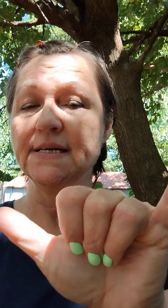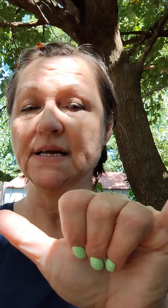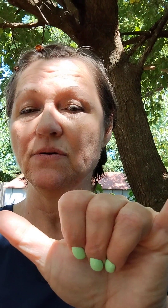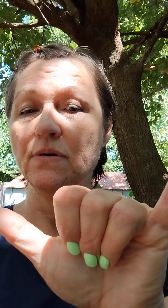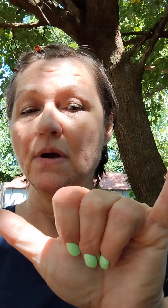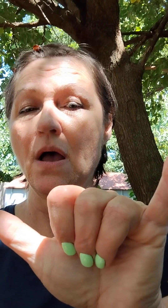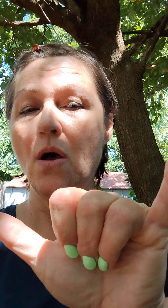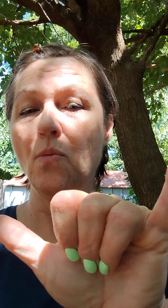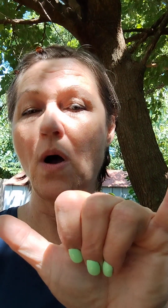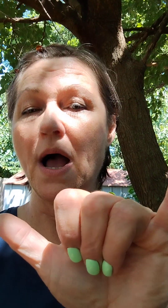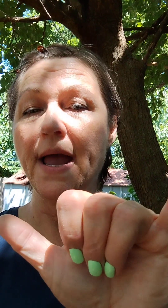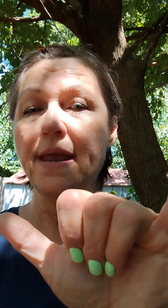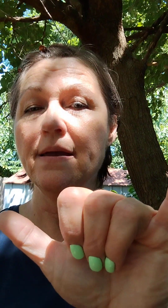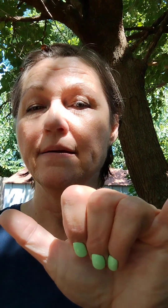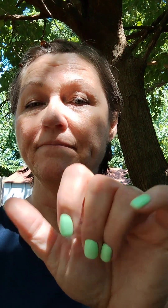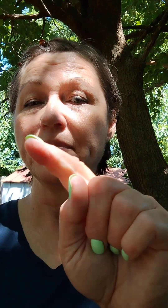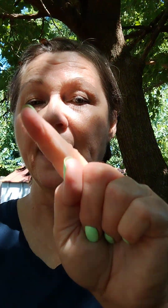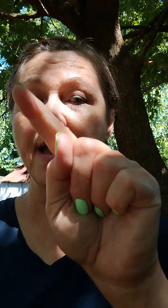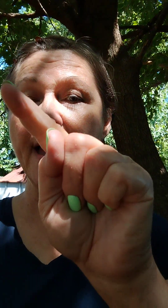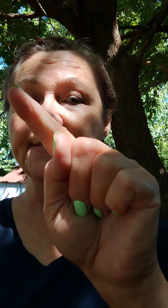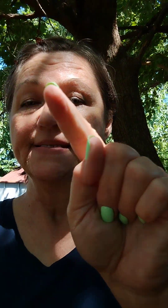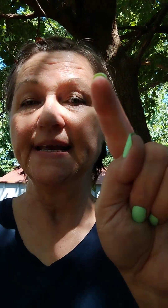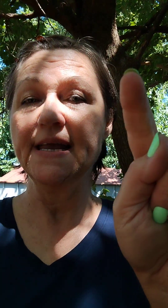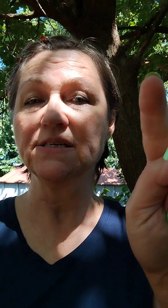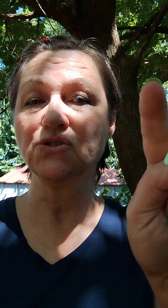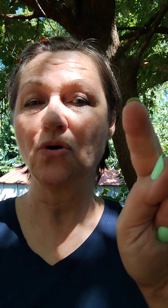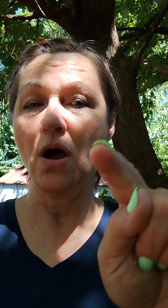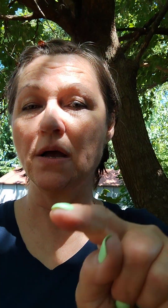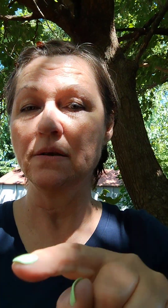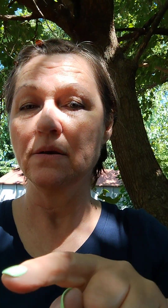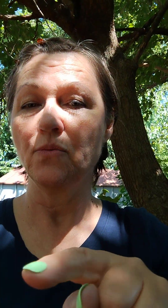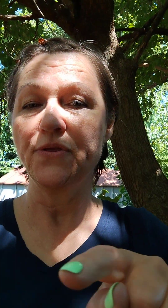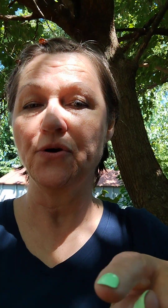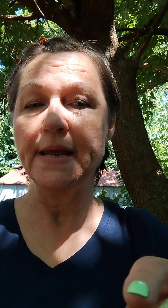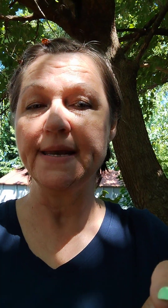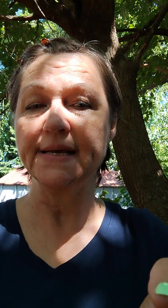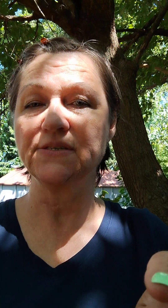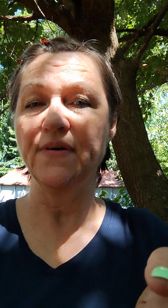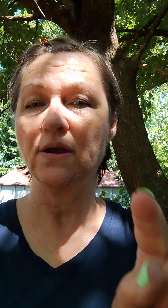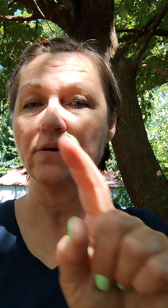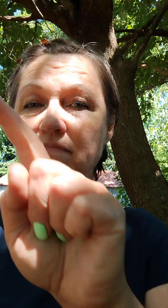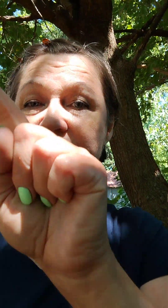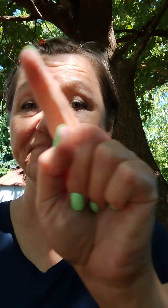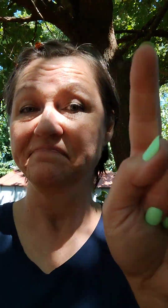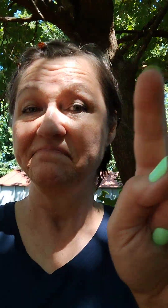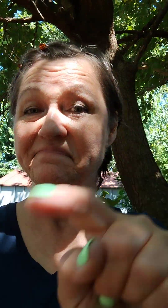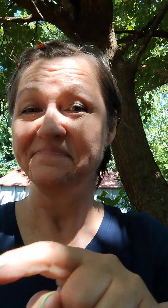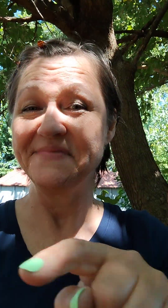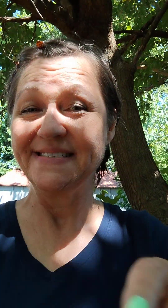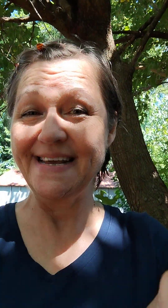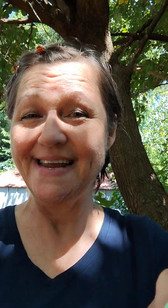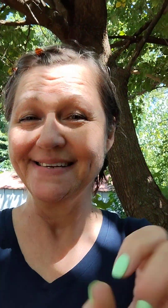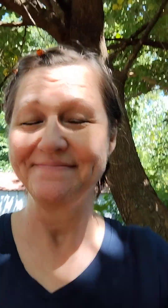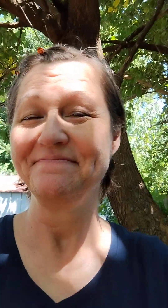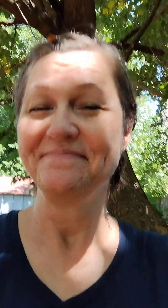extended. Y. And Z is drawn with your index finger. Z.